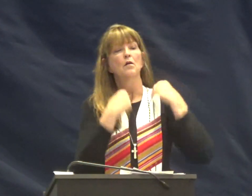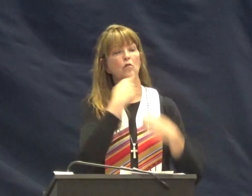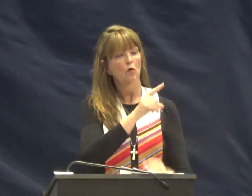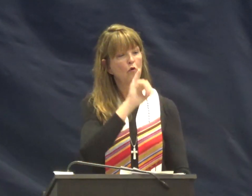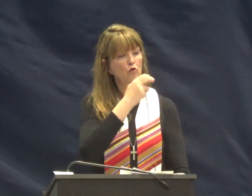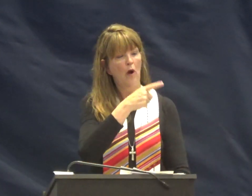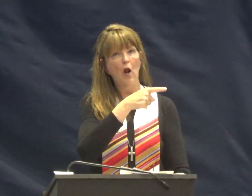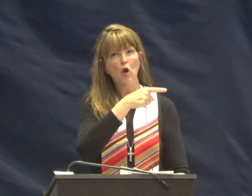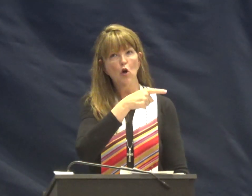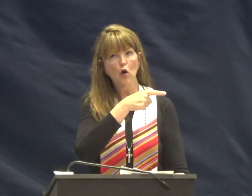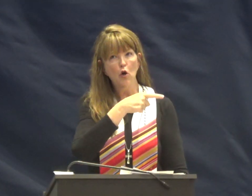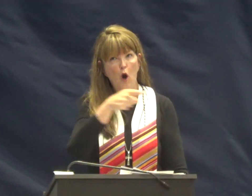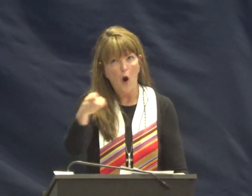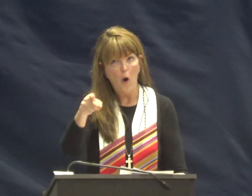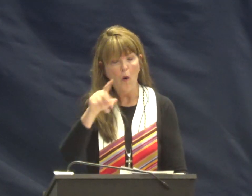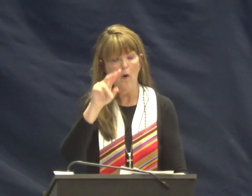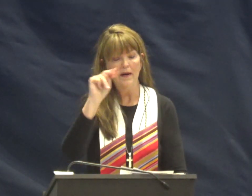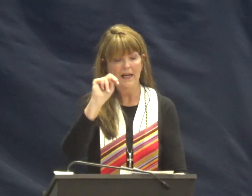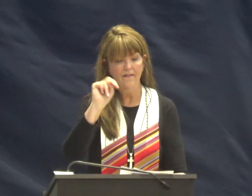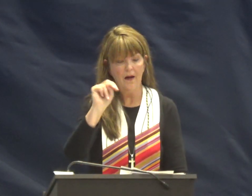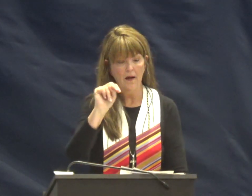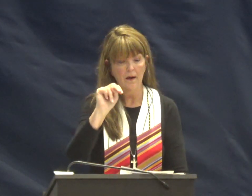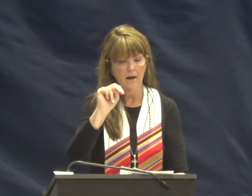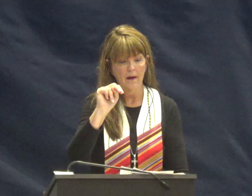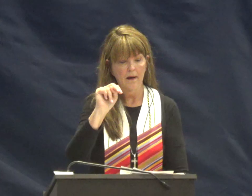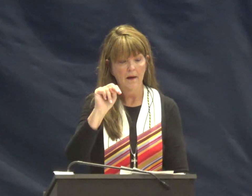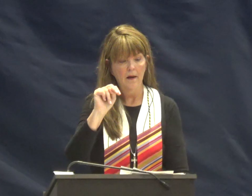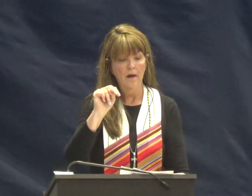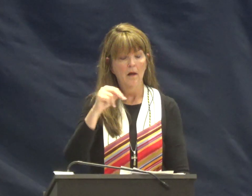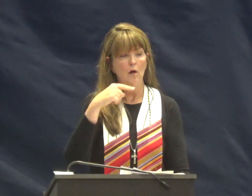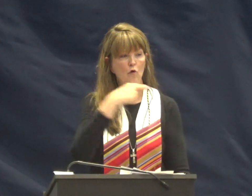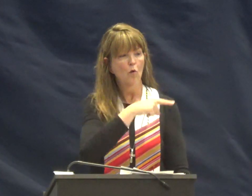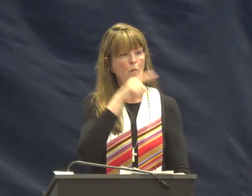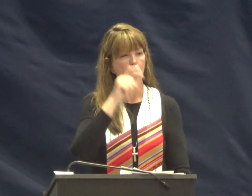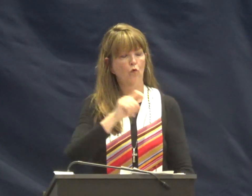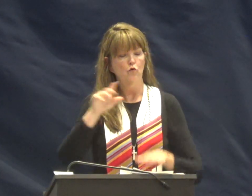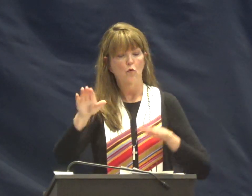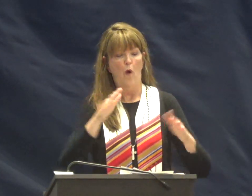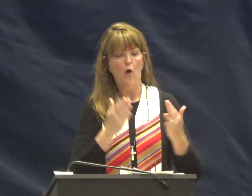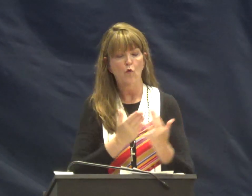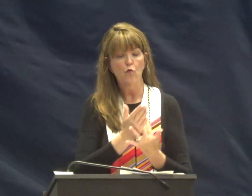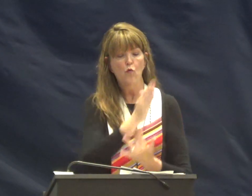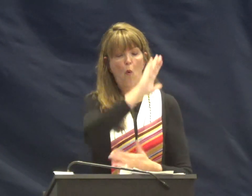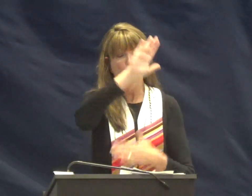So then how did God react? God told Jonah once again to go to Nineveh.